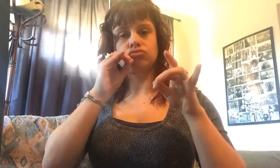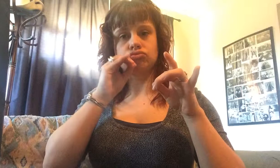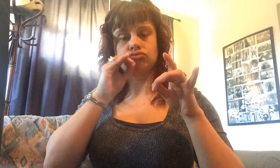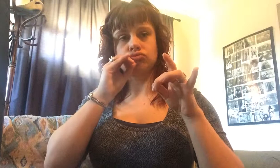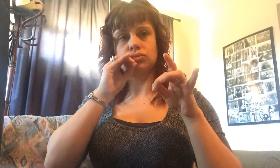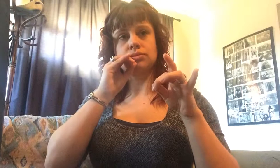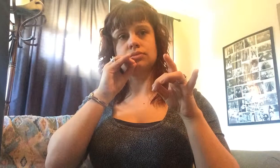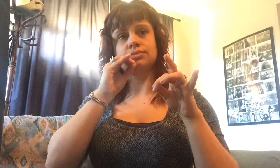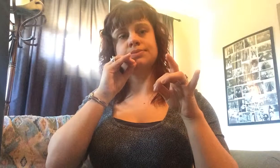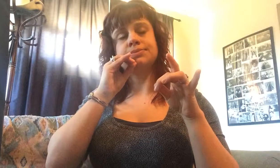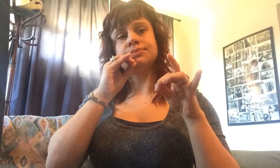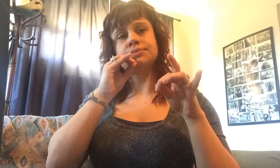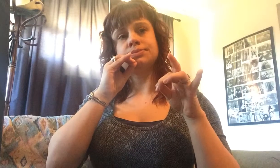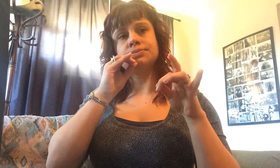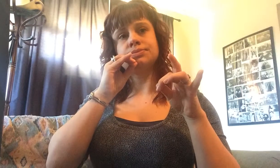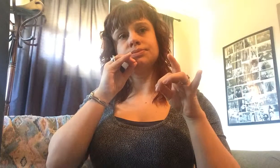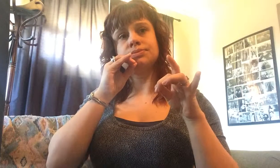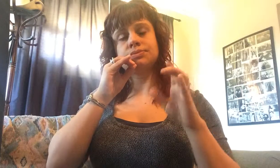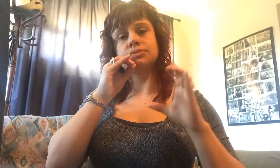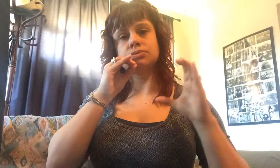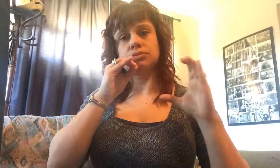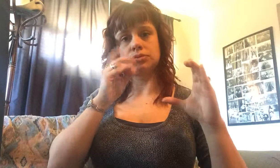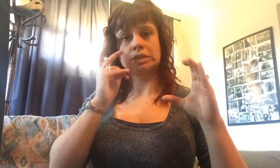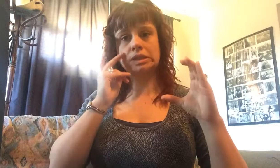This is going to represent the pulmonary